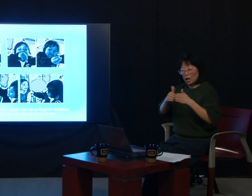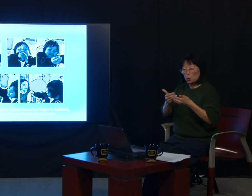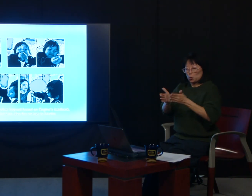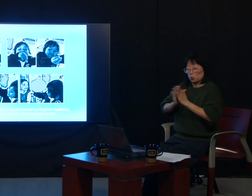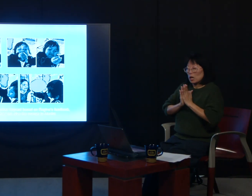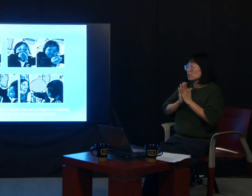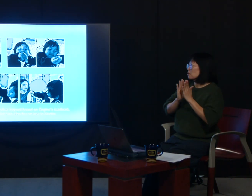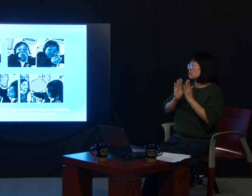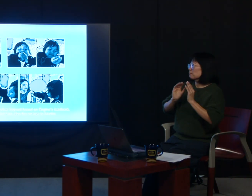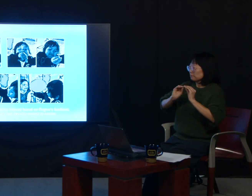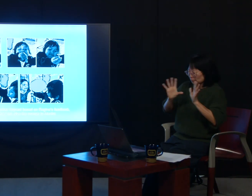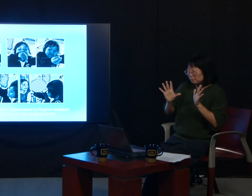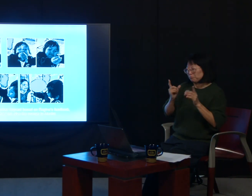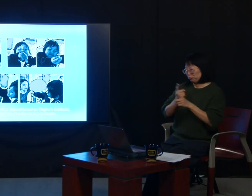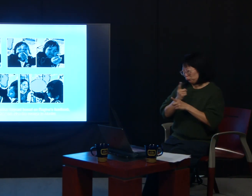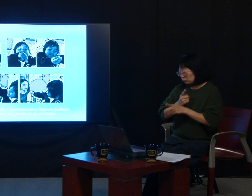feedback between the two deaf people.